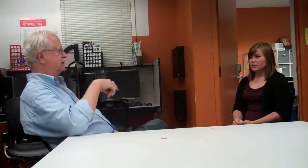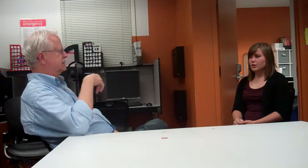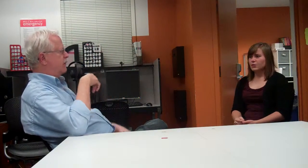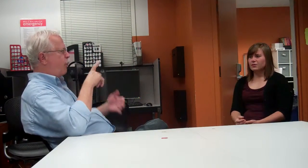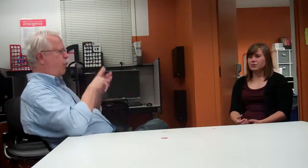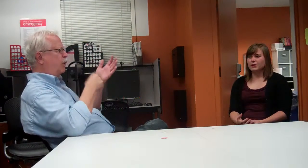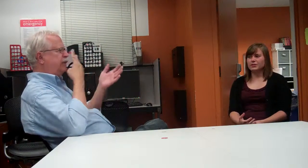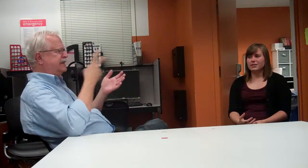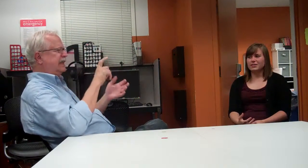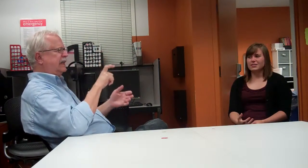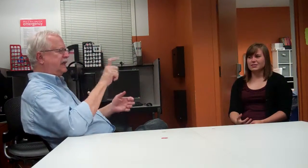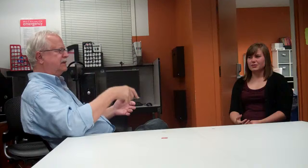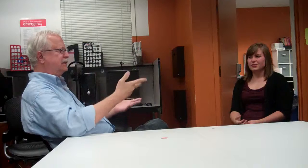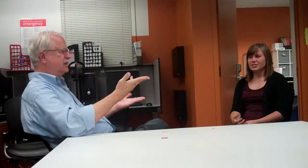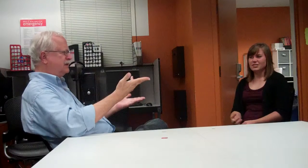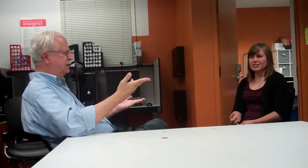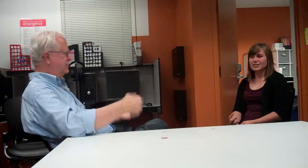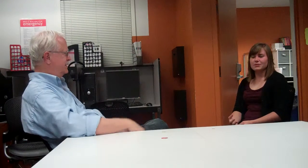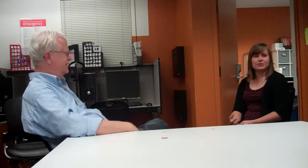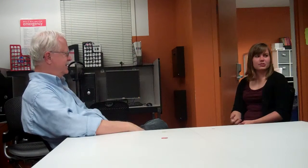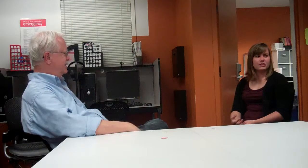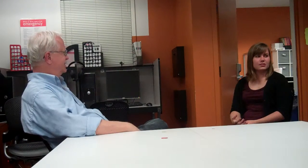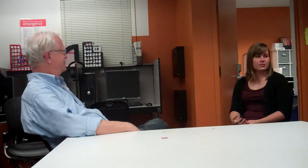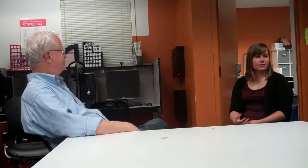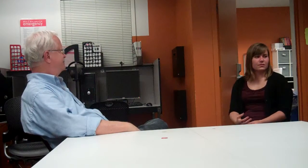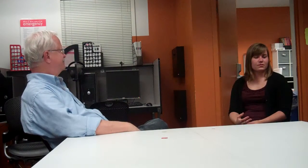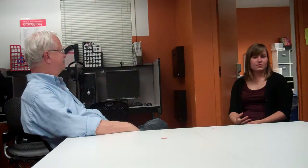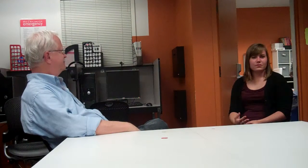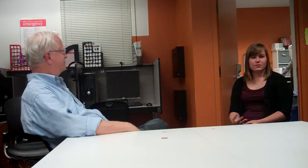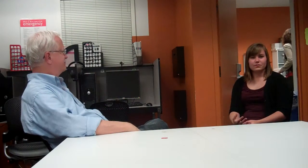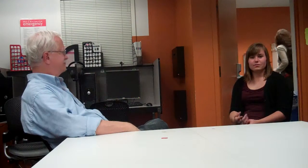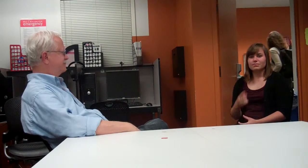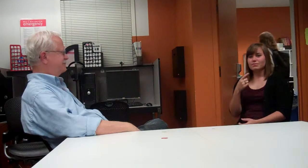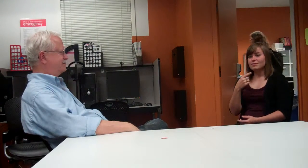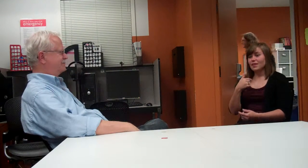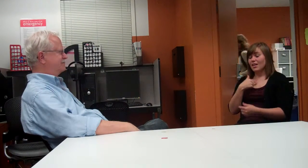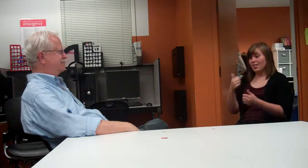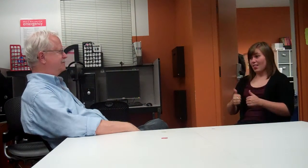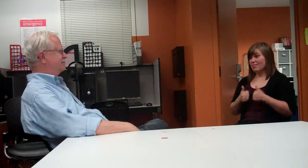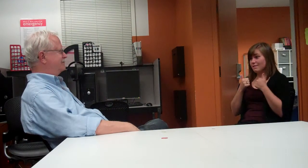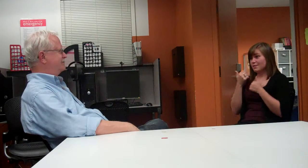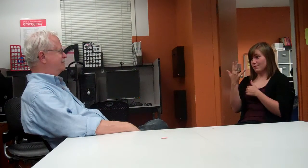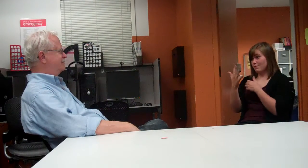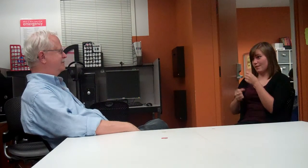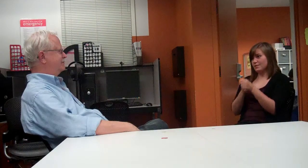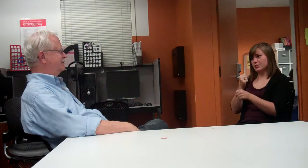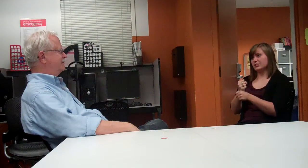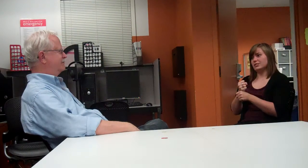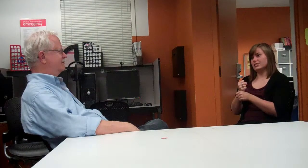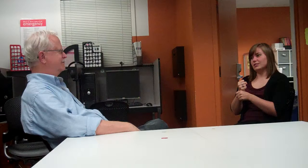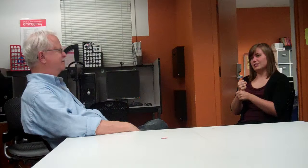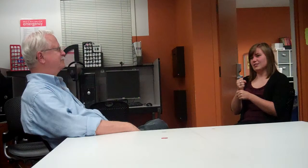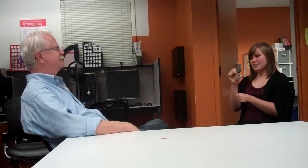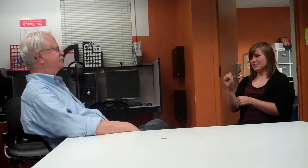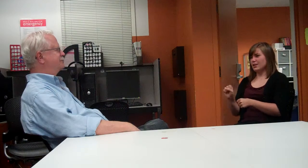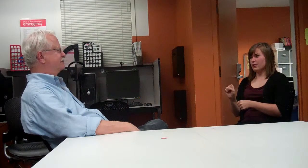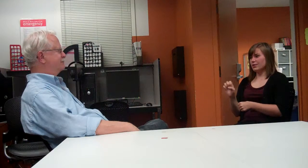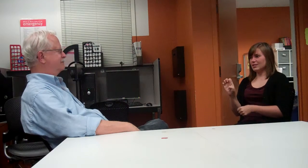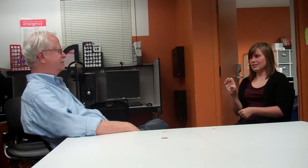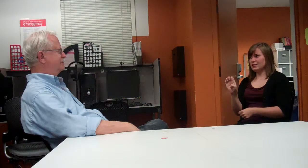And so why do you like Texas? What did you see in Texas that was so interesting? I lived there for 5 years in southeast Texas in Corpus